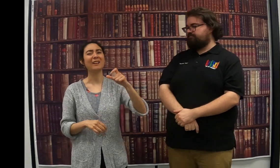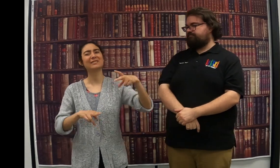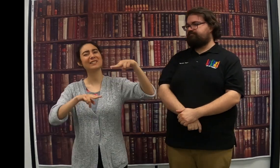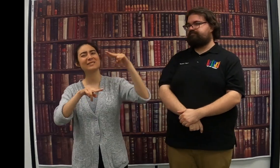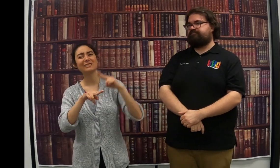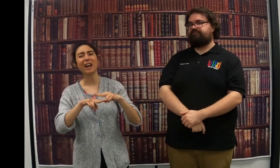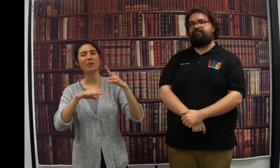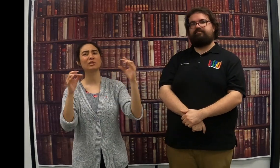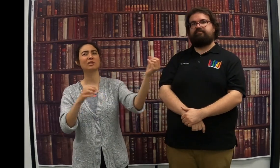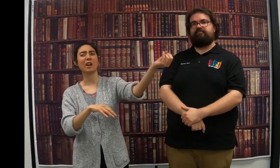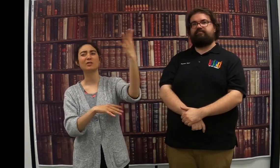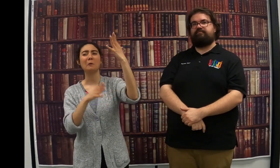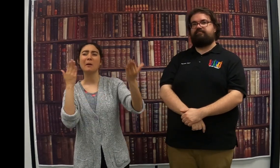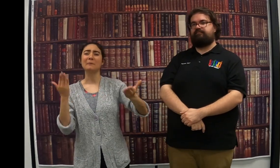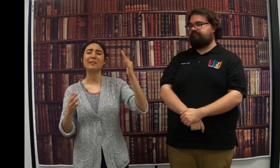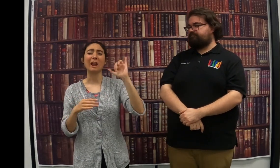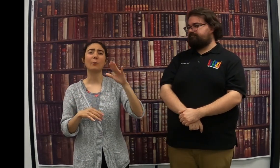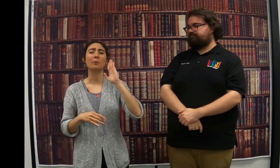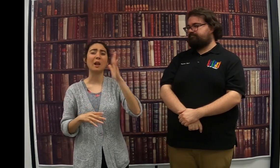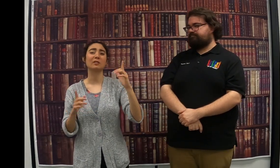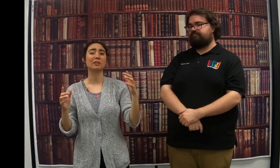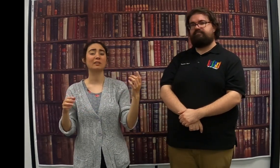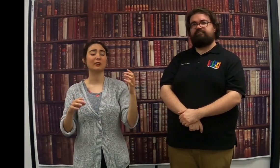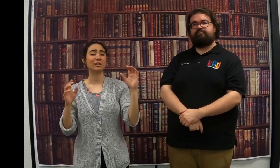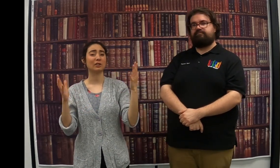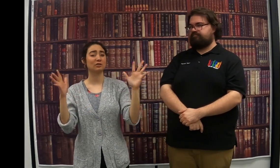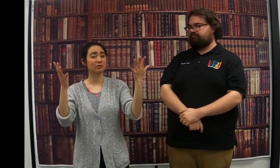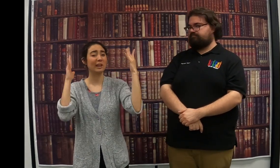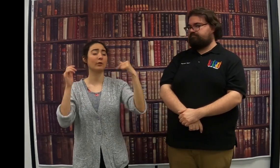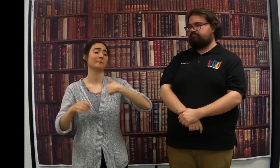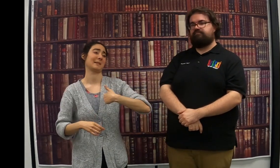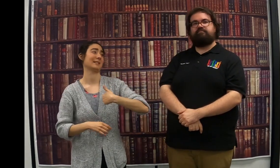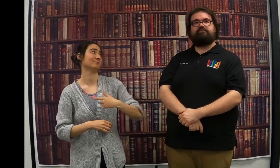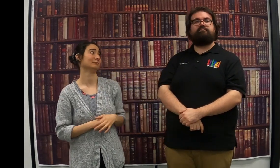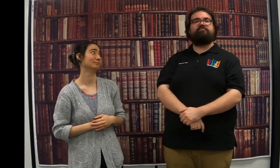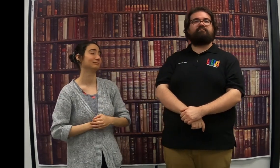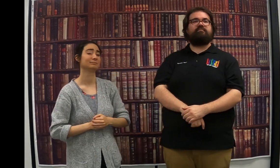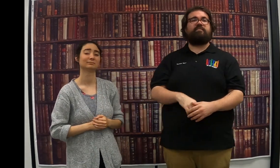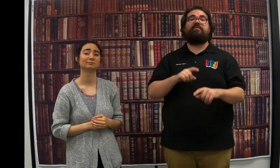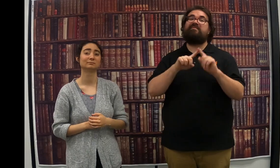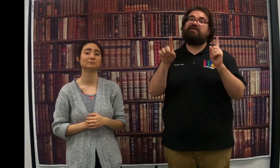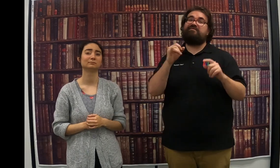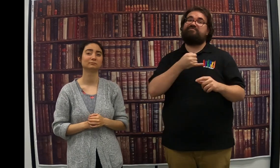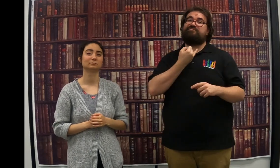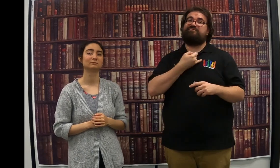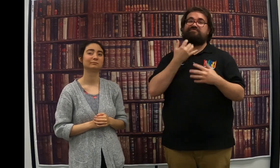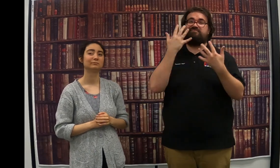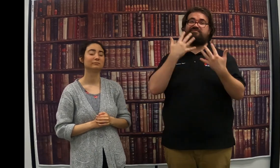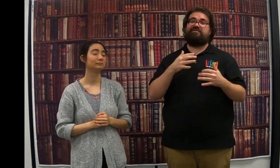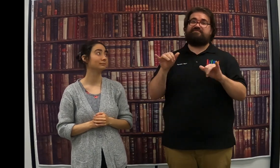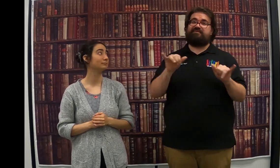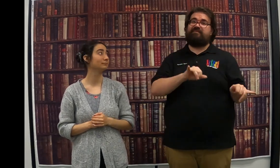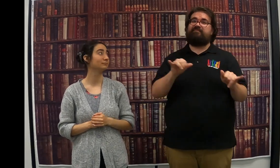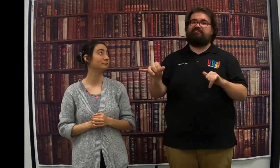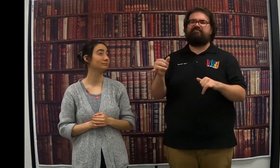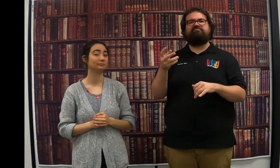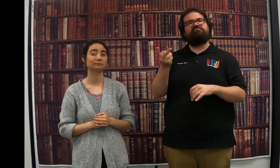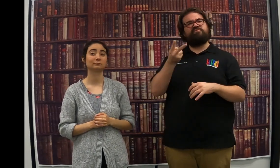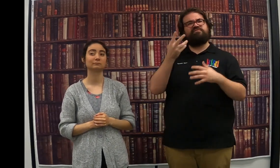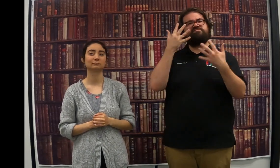I must sit down in the sunshine. Perhaps that will cheer me. But Joringel was sorrowful too.